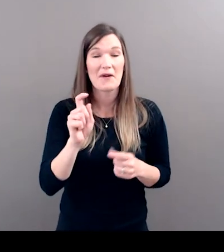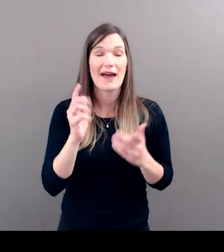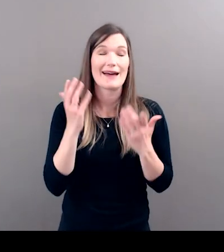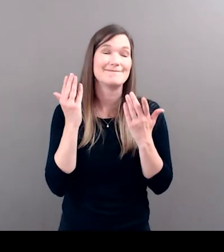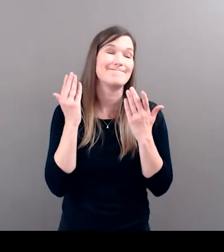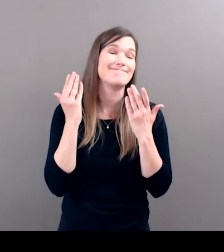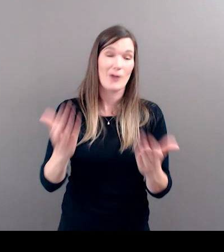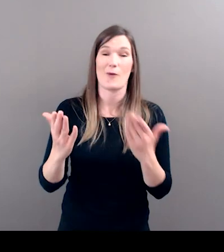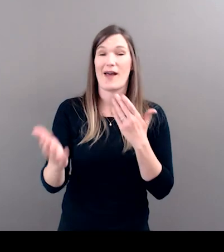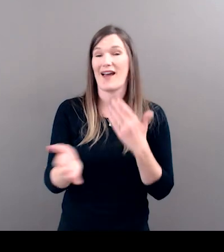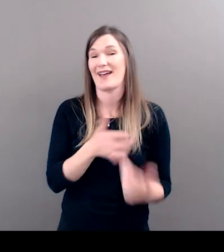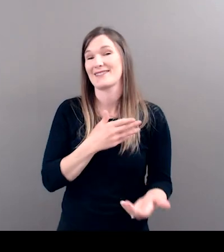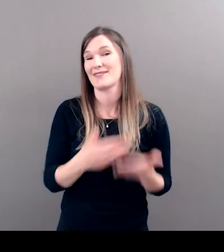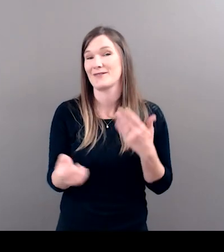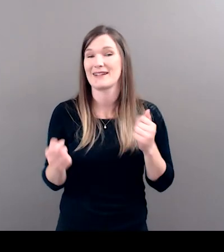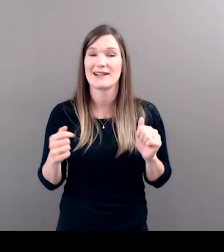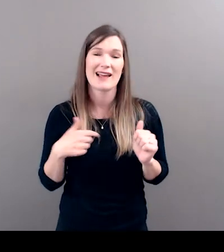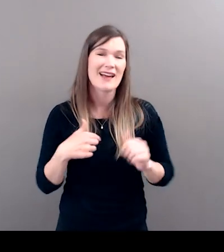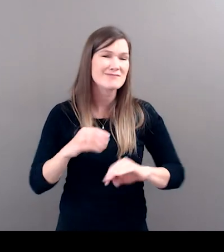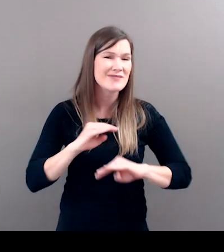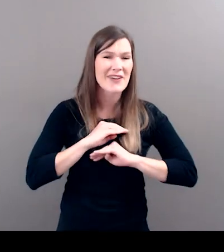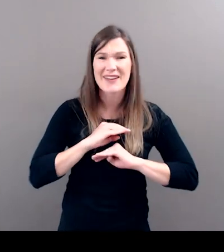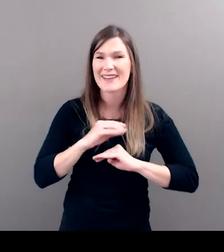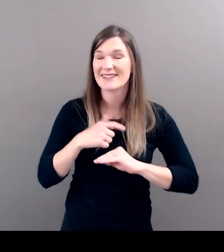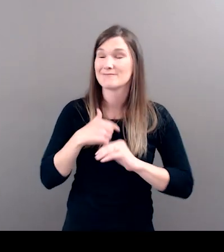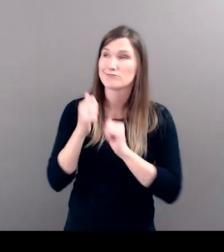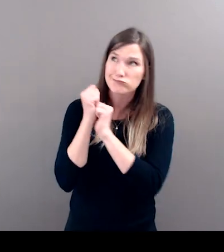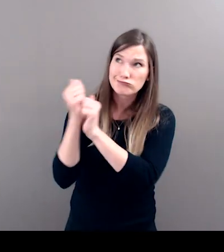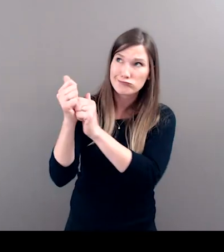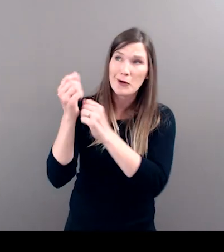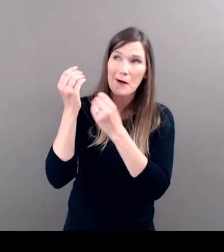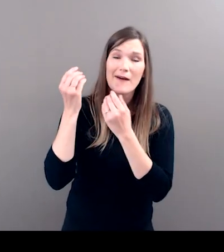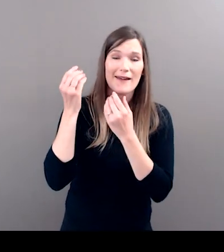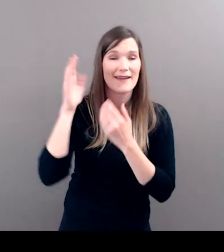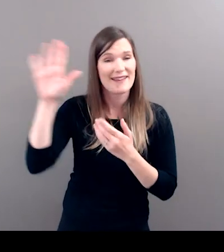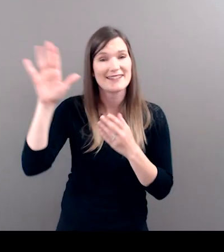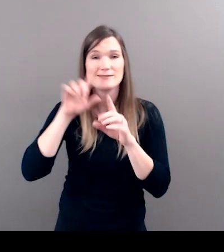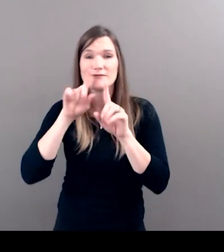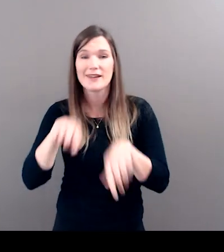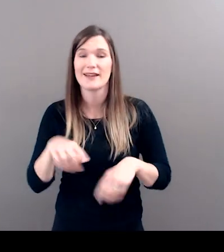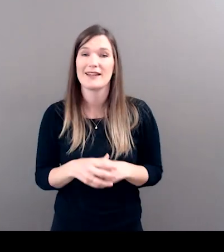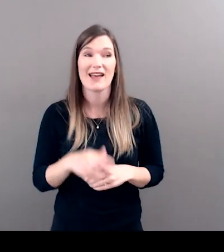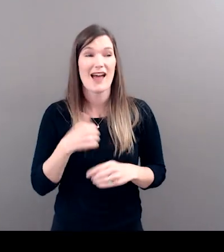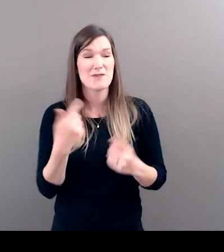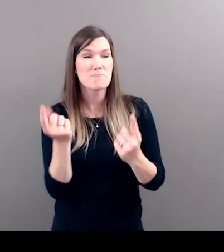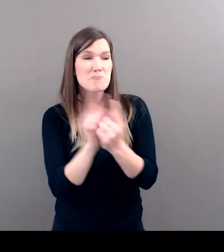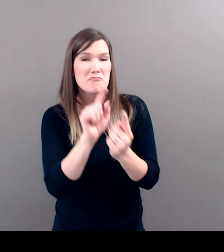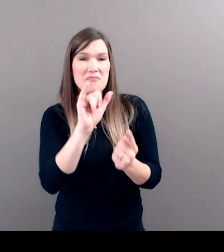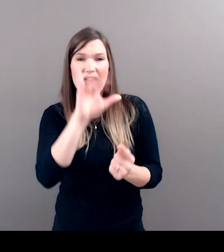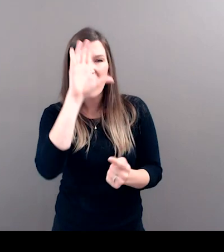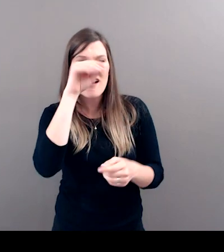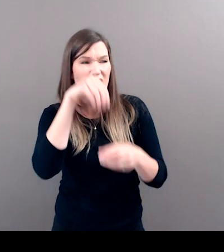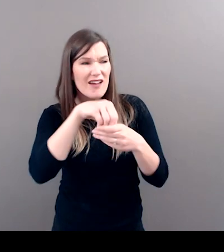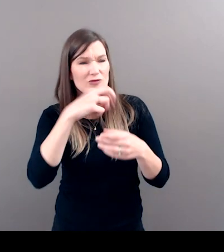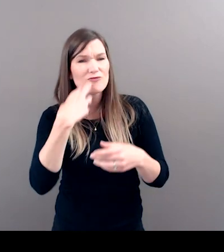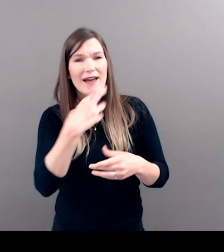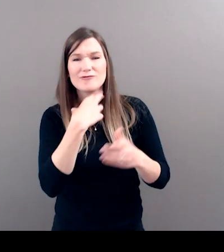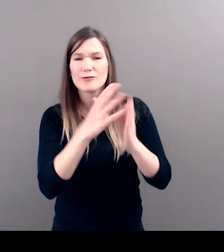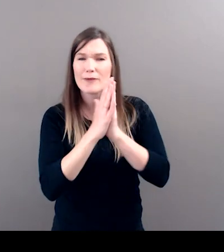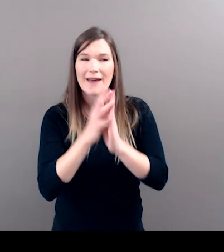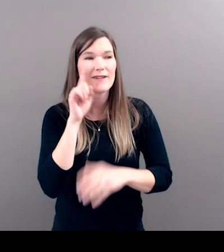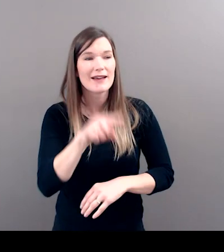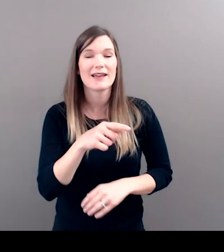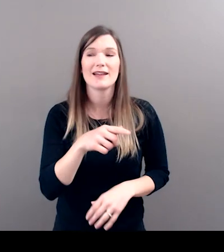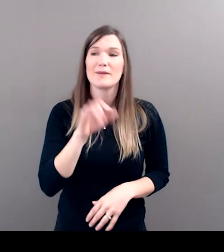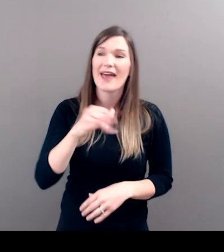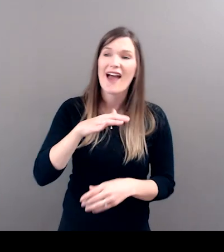good. I'm just going to go for it. I'm going to go up to that guy in the restaurant and pray for him. I'm going to go up to that person at my job and ask him how I can pray for